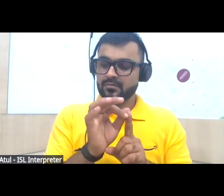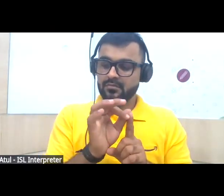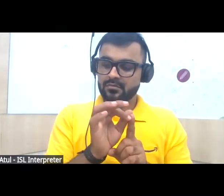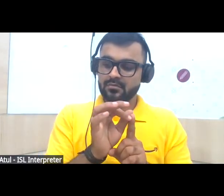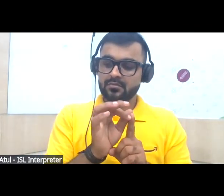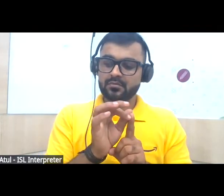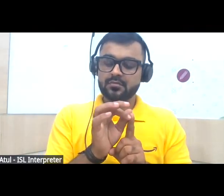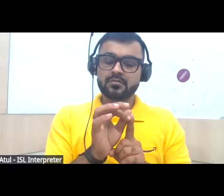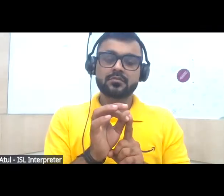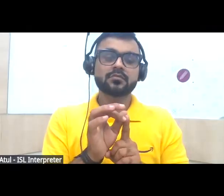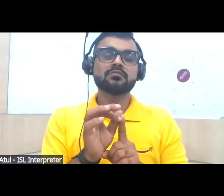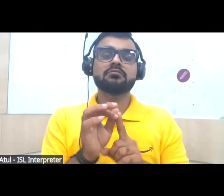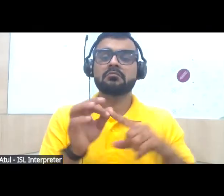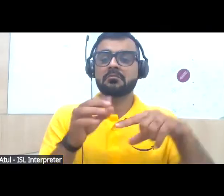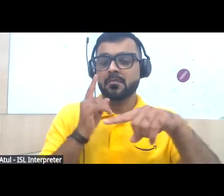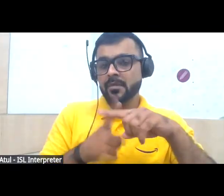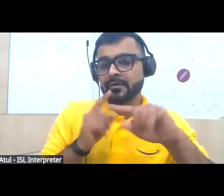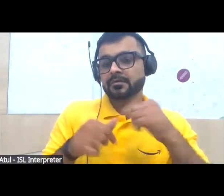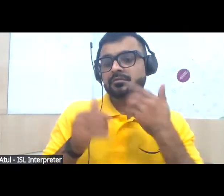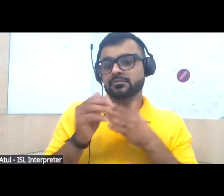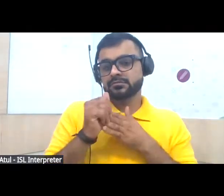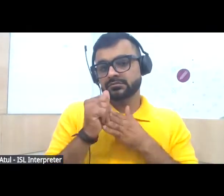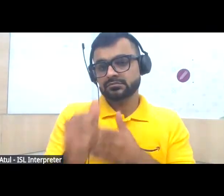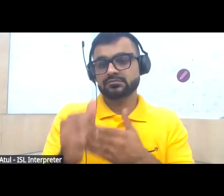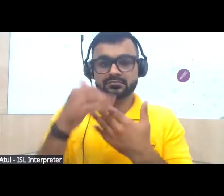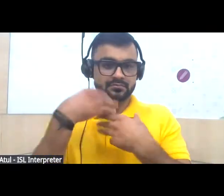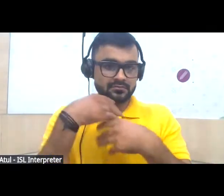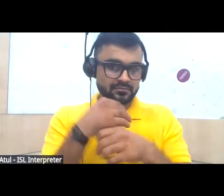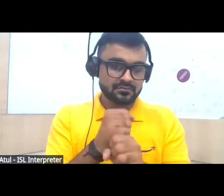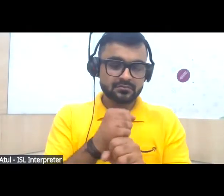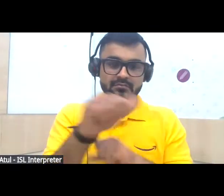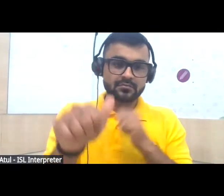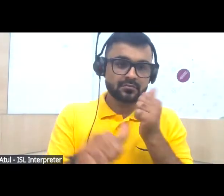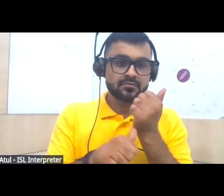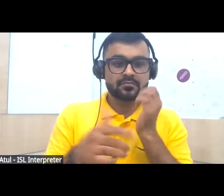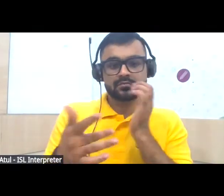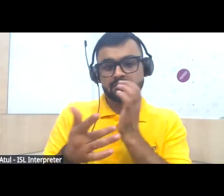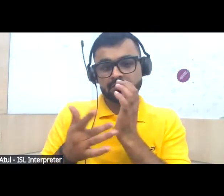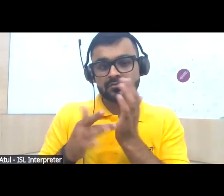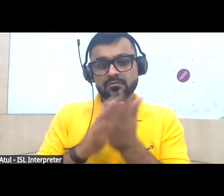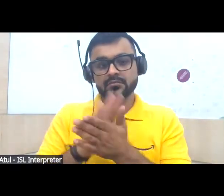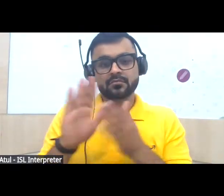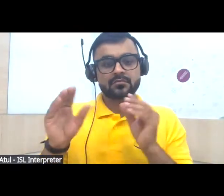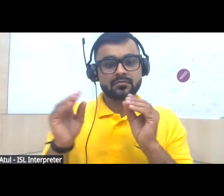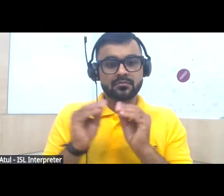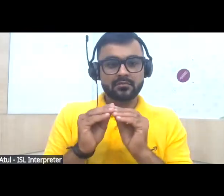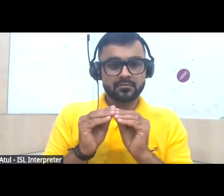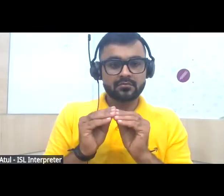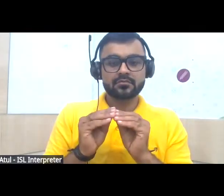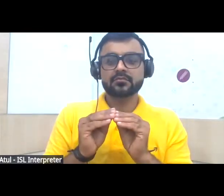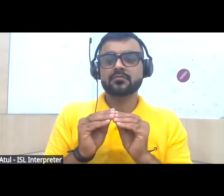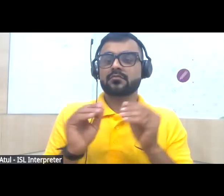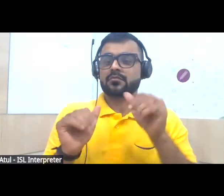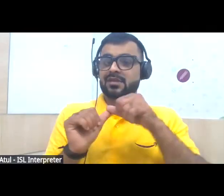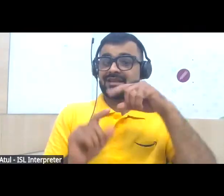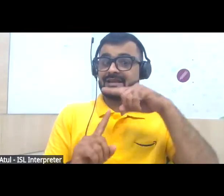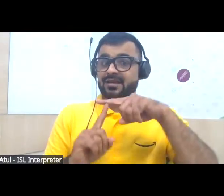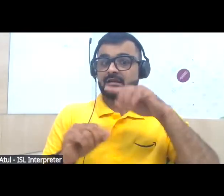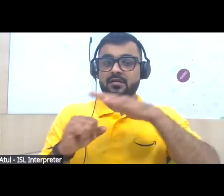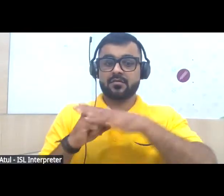rules. It also has led to the creation of the Assistive Technology Hub. So, AT as a